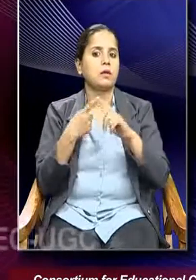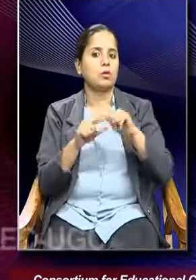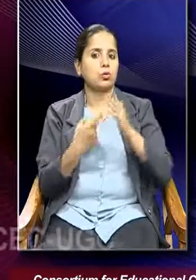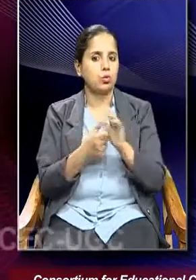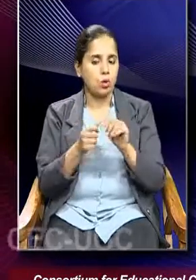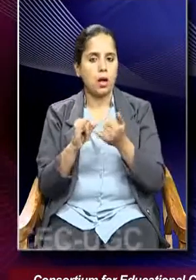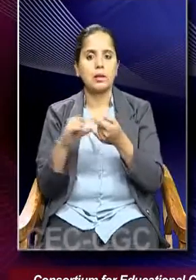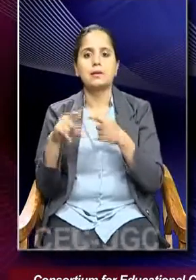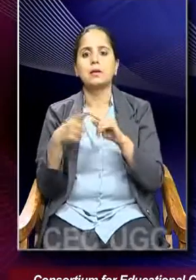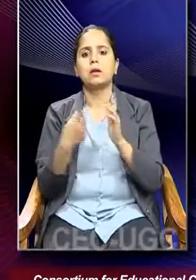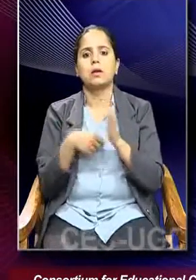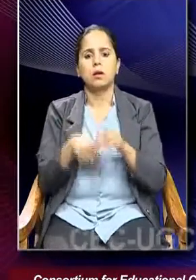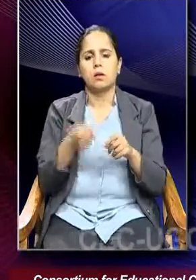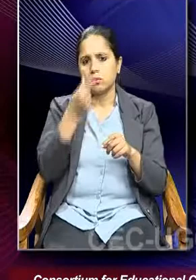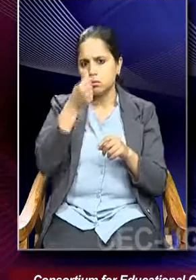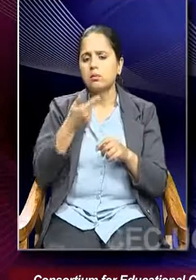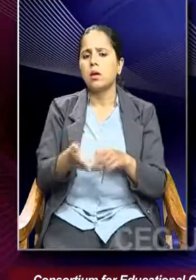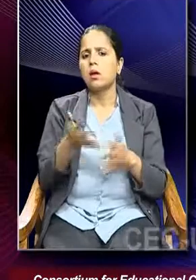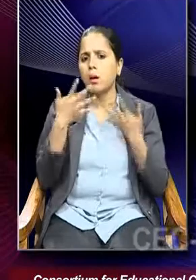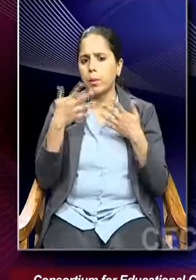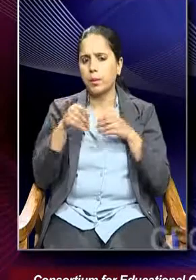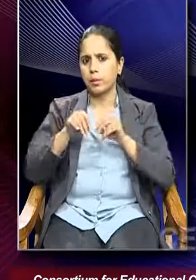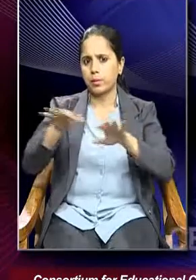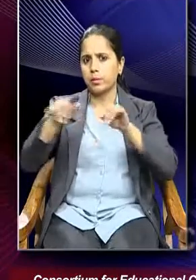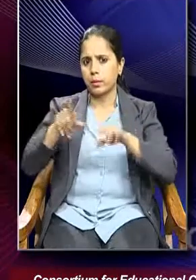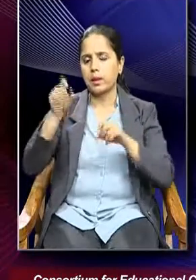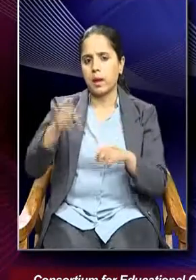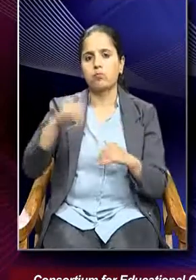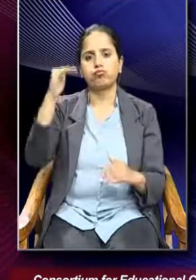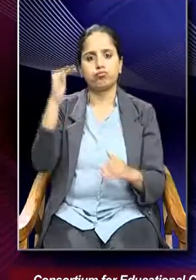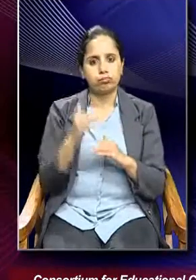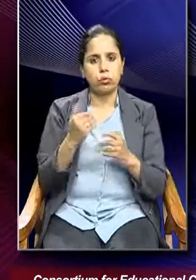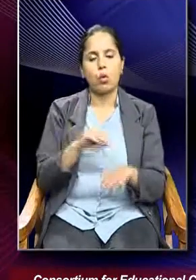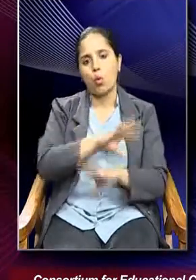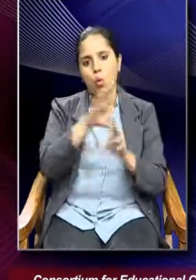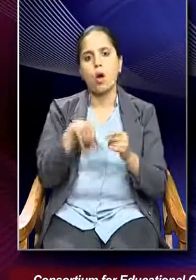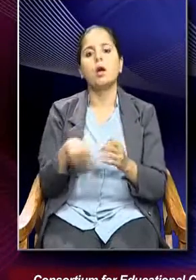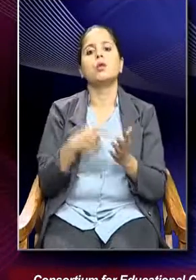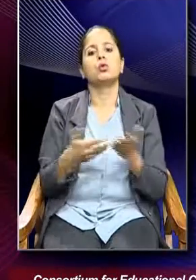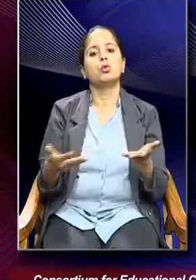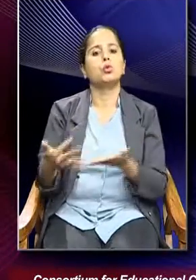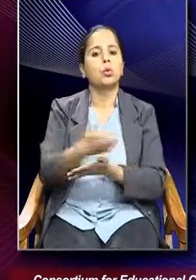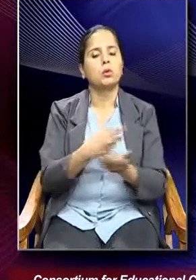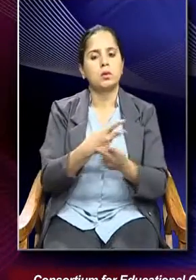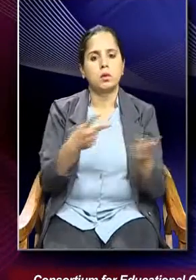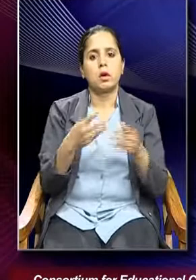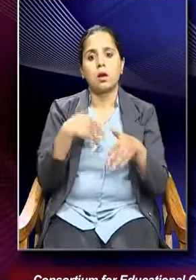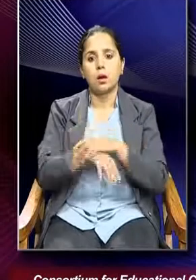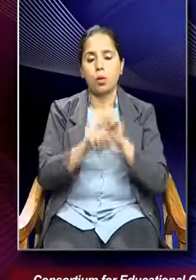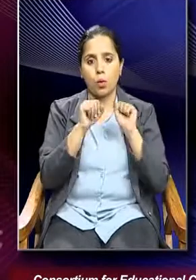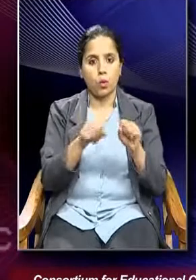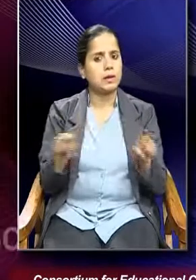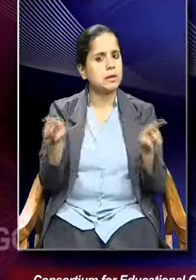emissions leakage can be minimized by including all sources within the sector above the